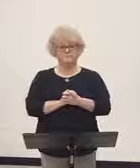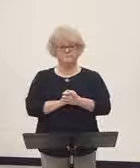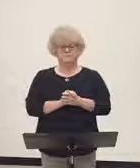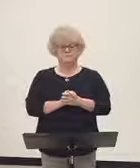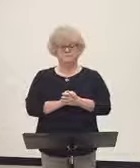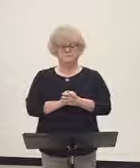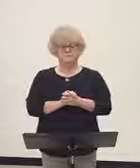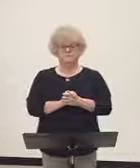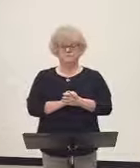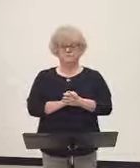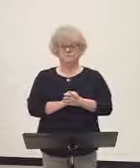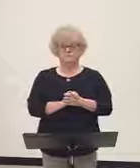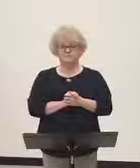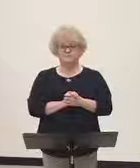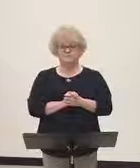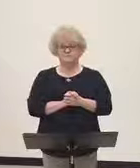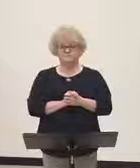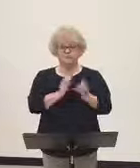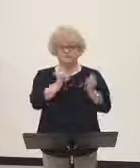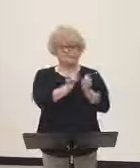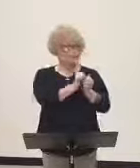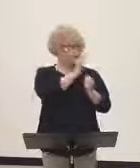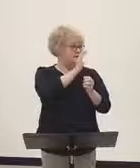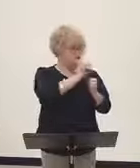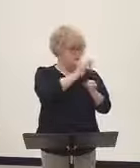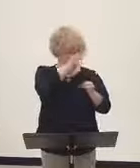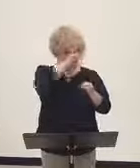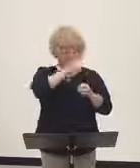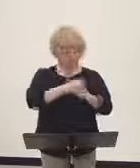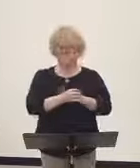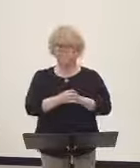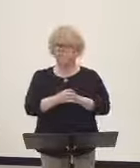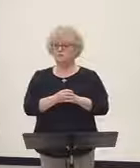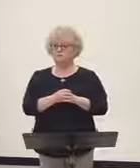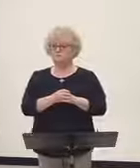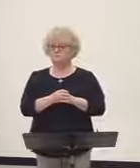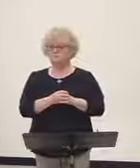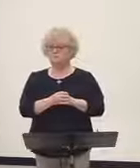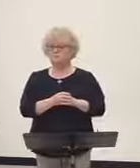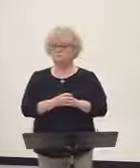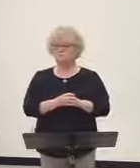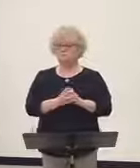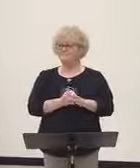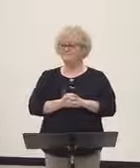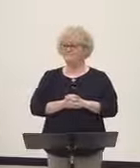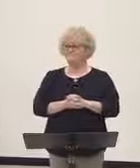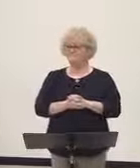Amen. The peace of the Lord be with you always. Amen. And with your spirit.